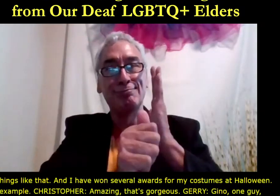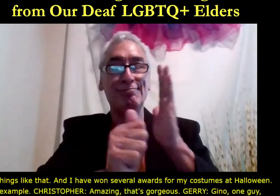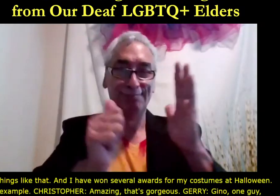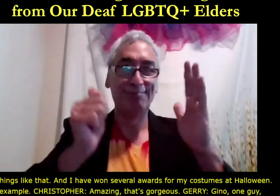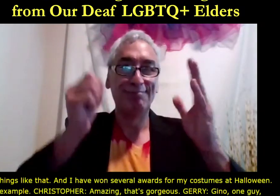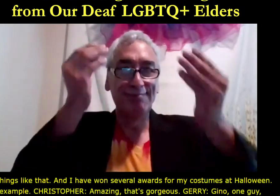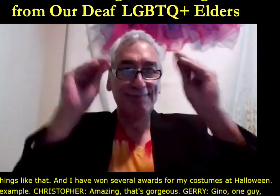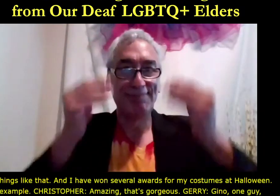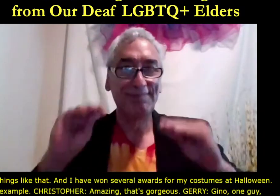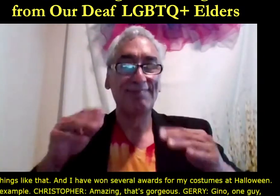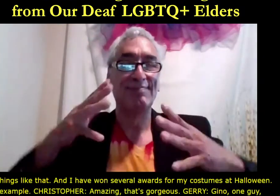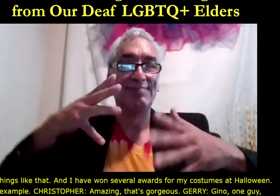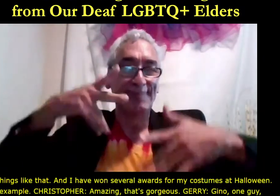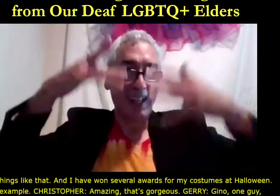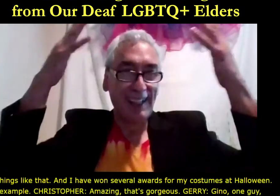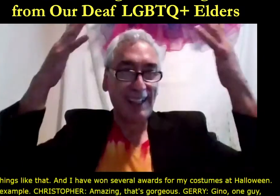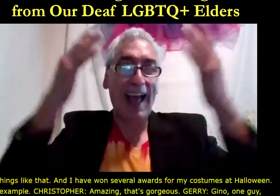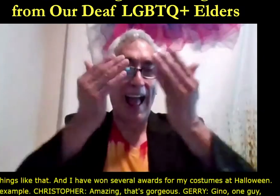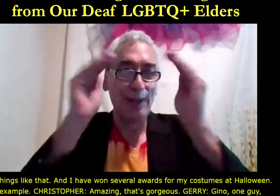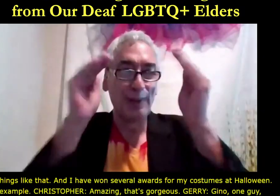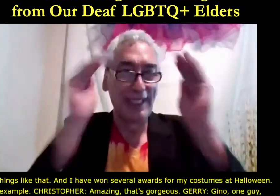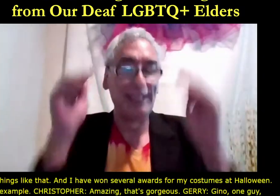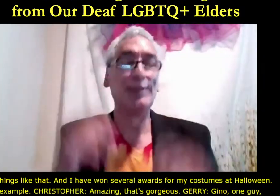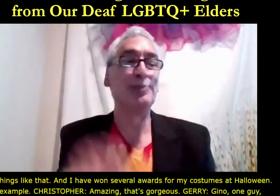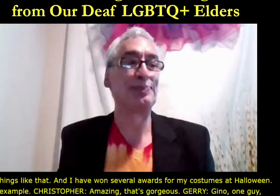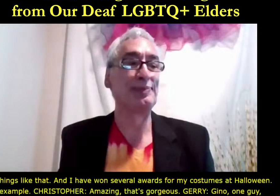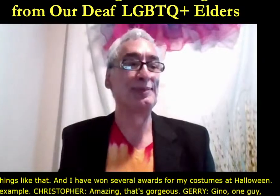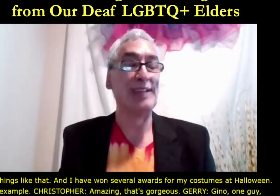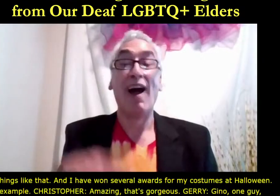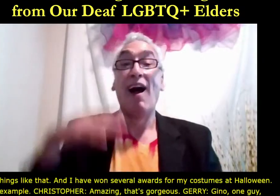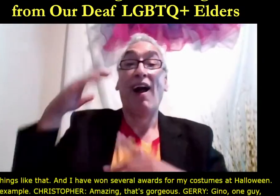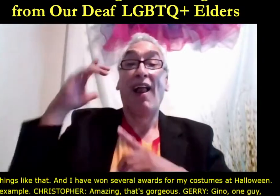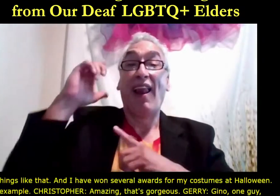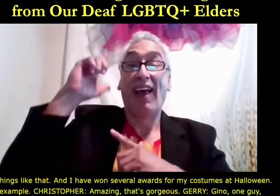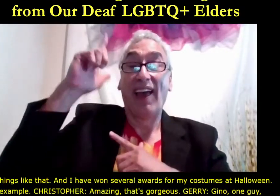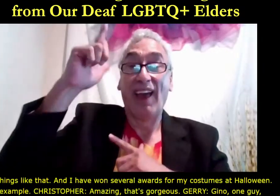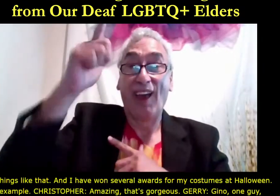he knew that i was pretty talented when it came to putting makeup and putting a costume together